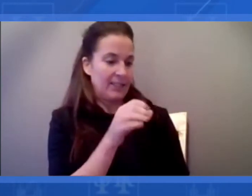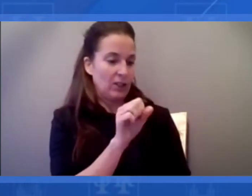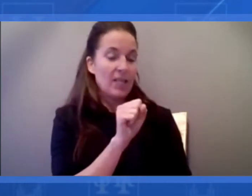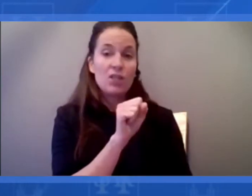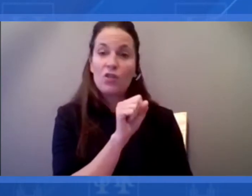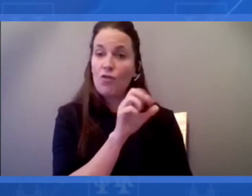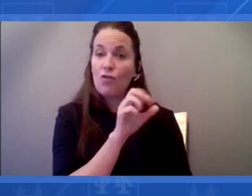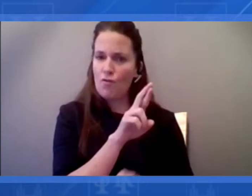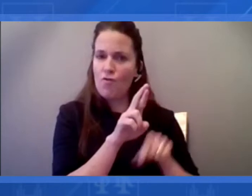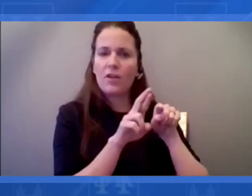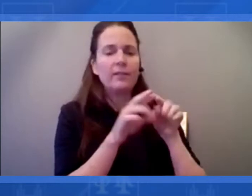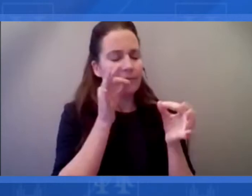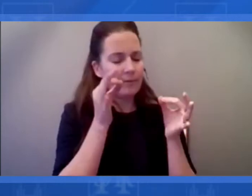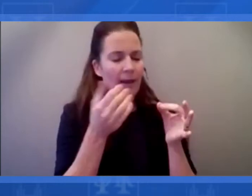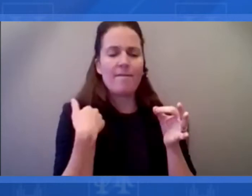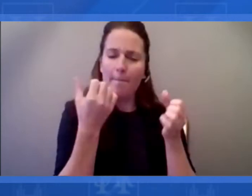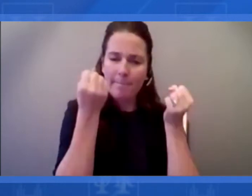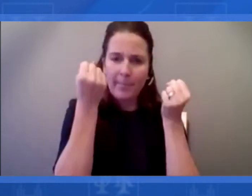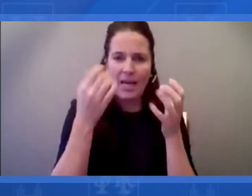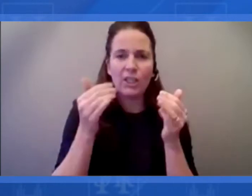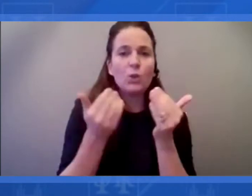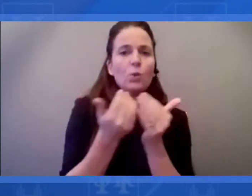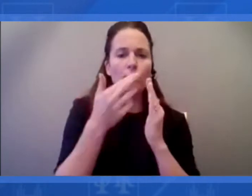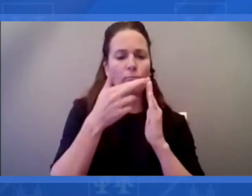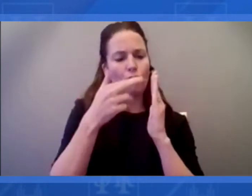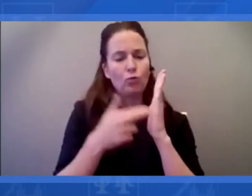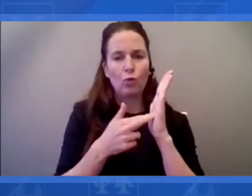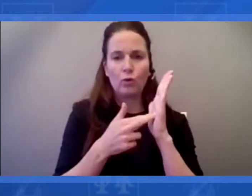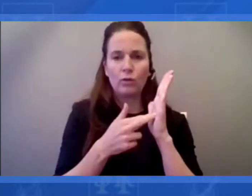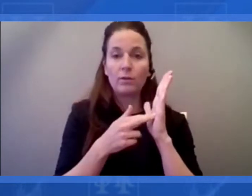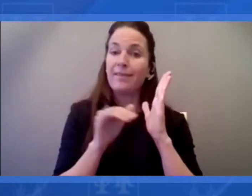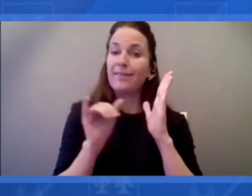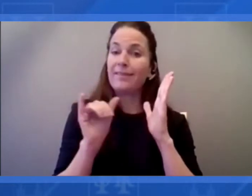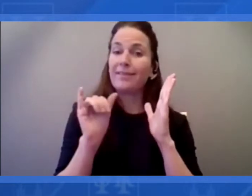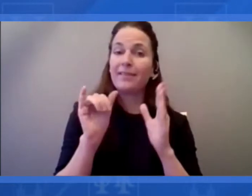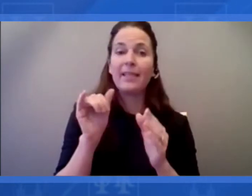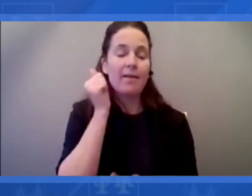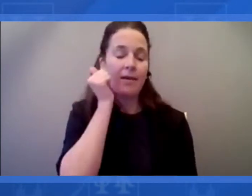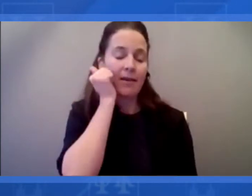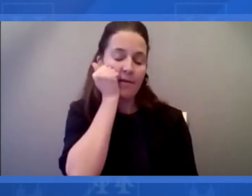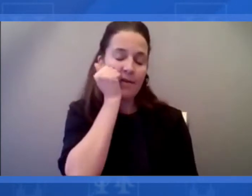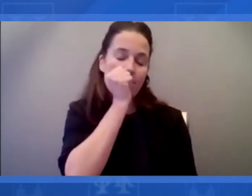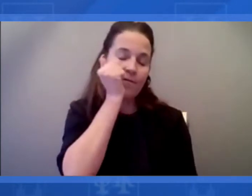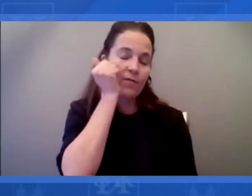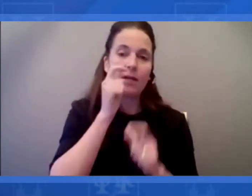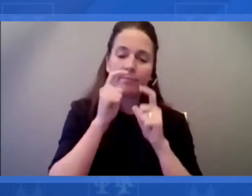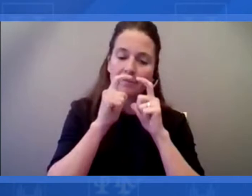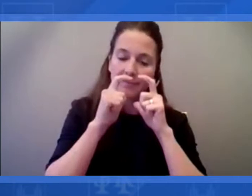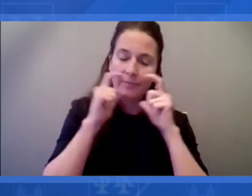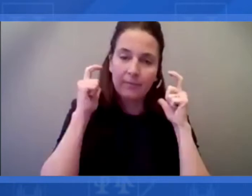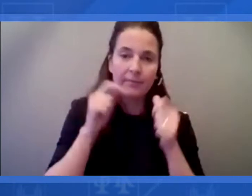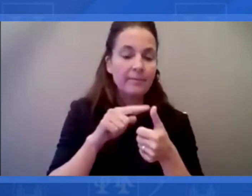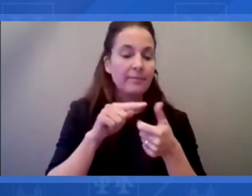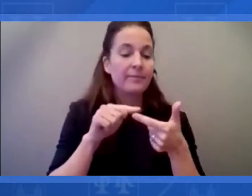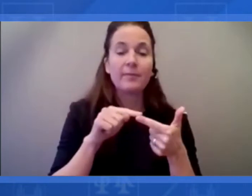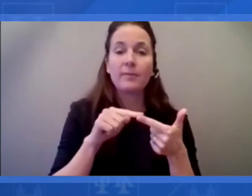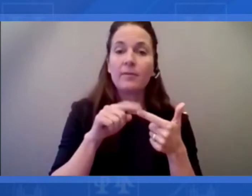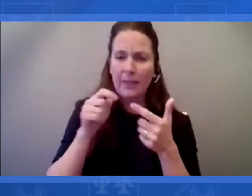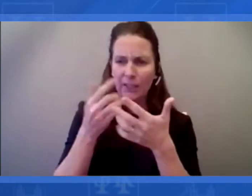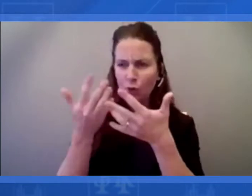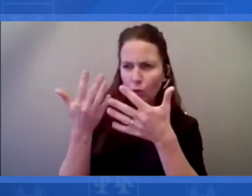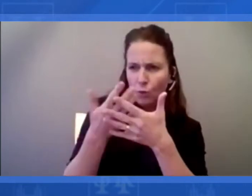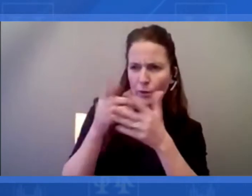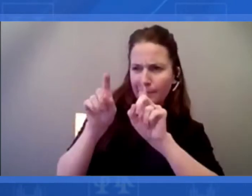health and safety measures in place, including daily health screening, masking, physical